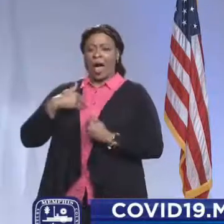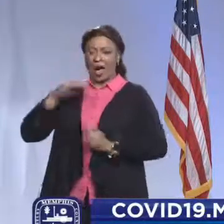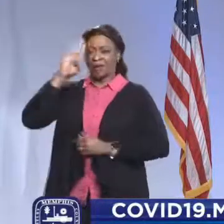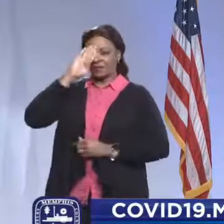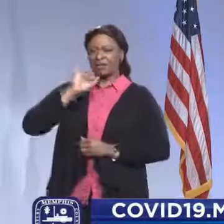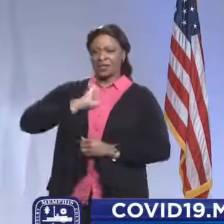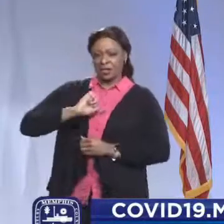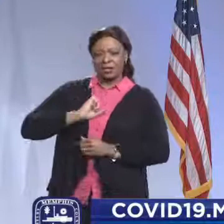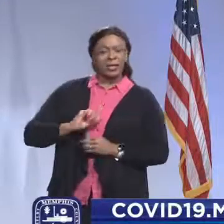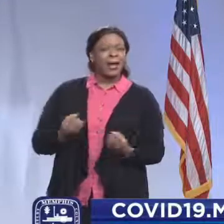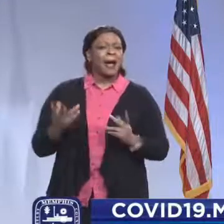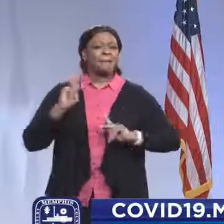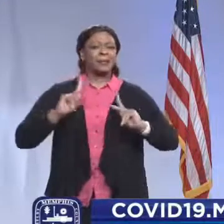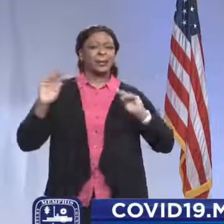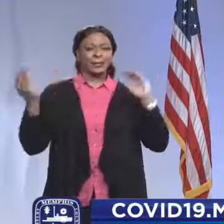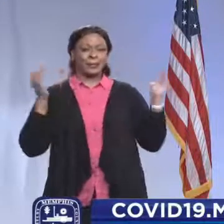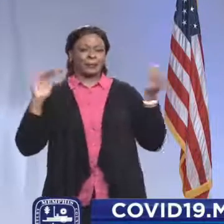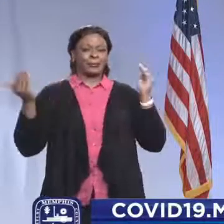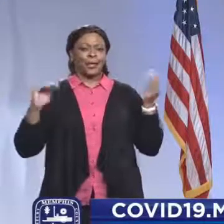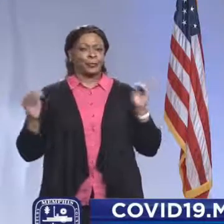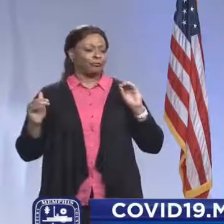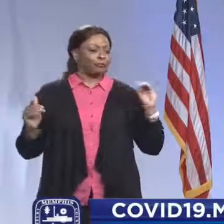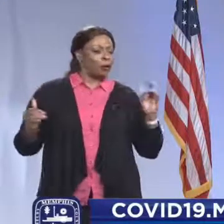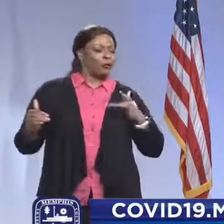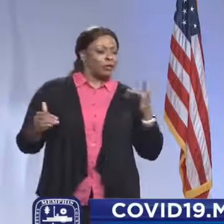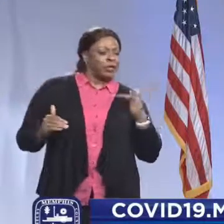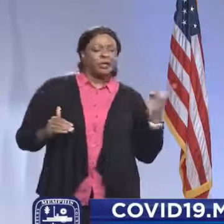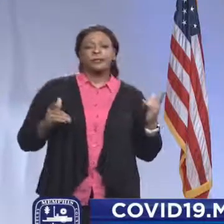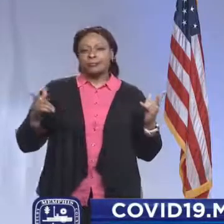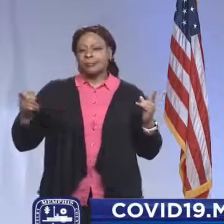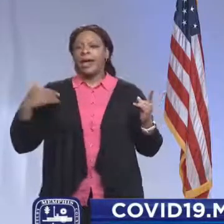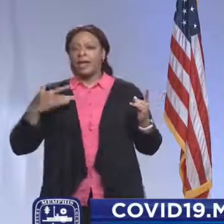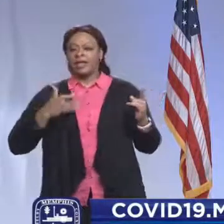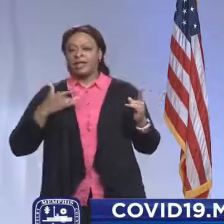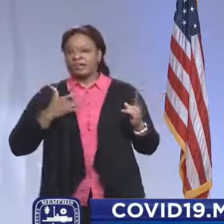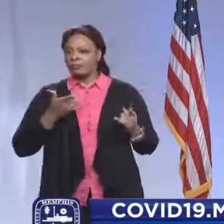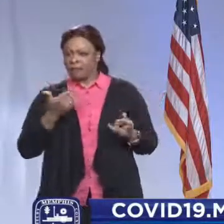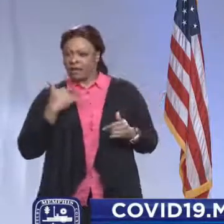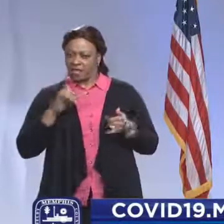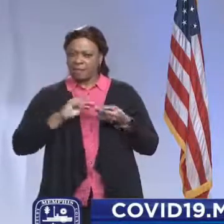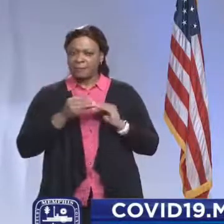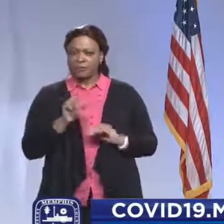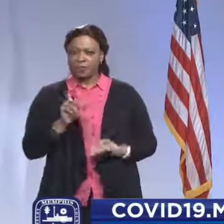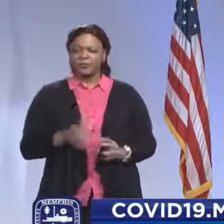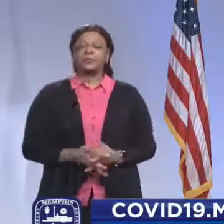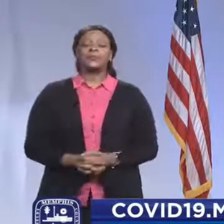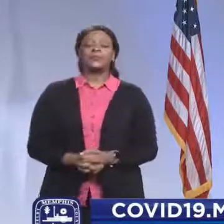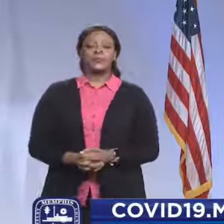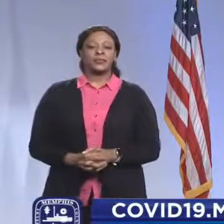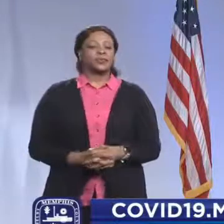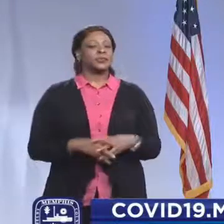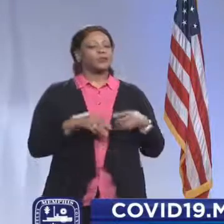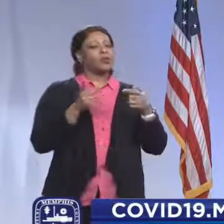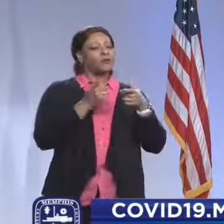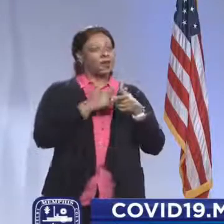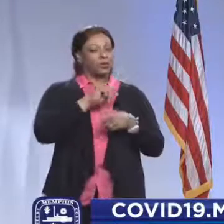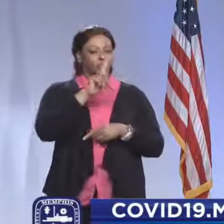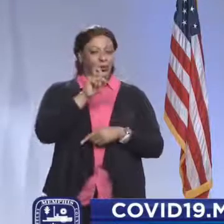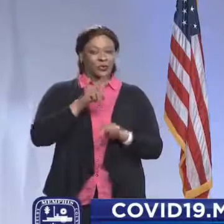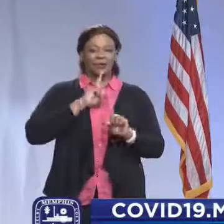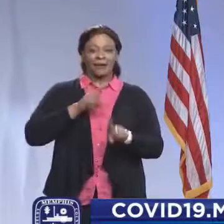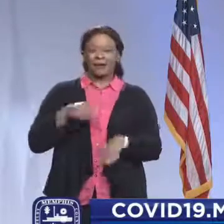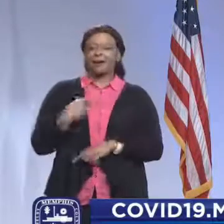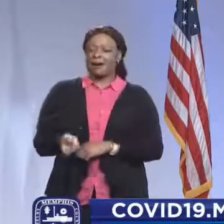know how many people who tested positive are asymptomatic? So let's start with your first question. I